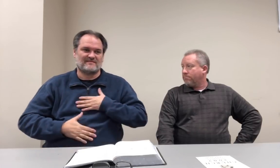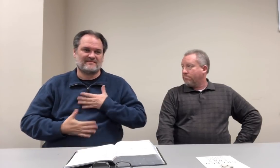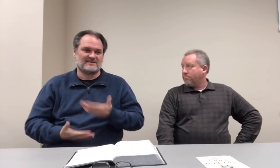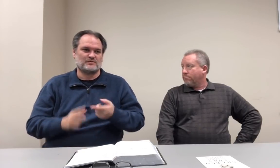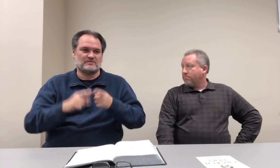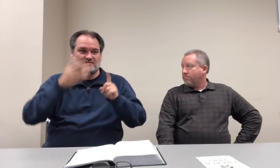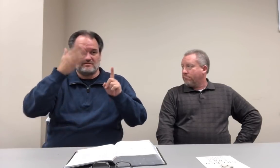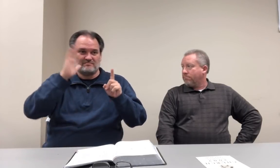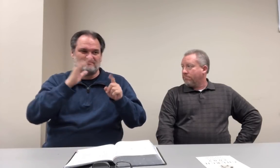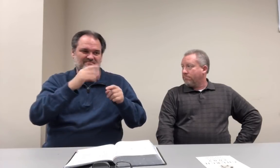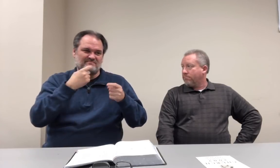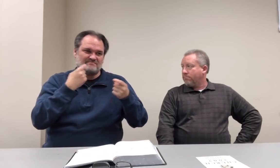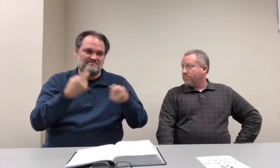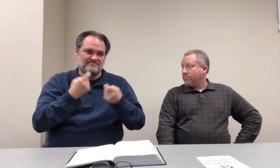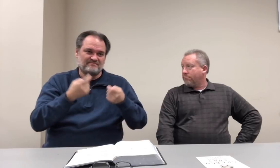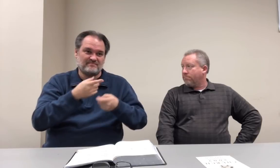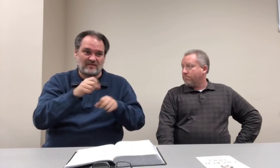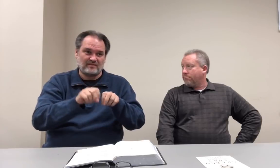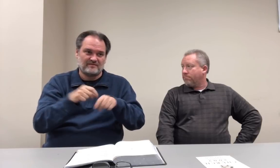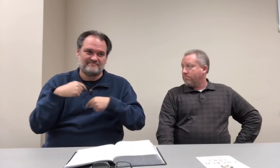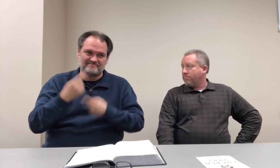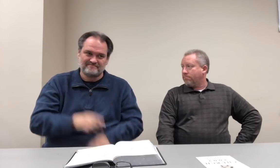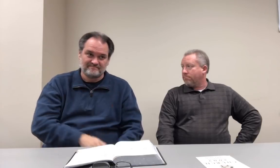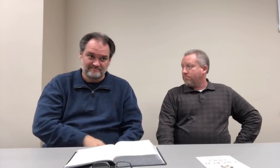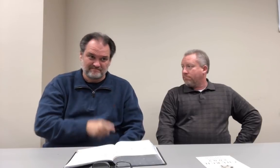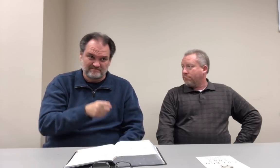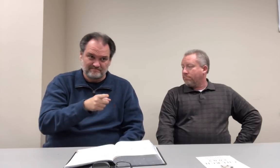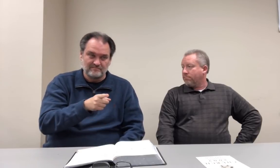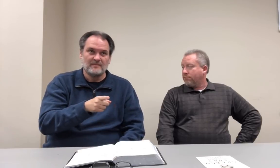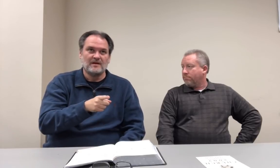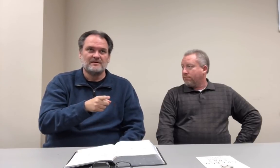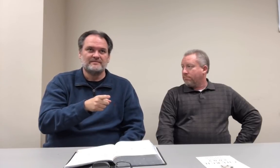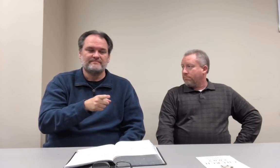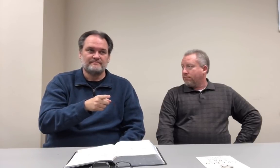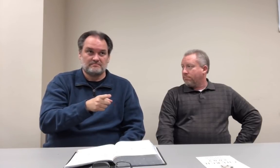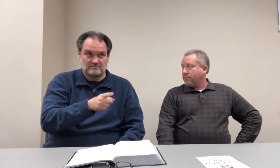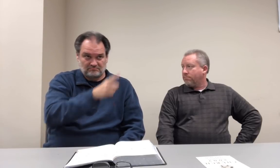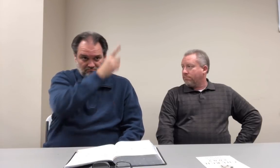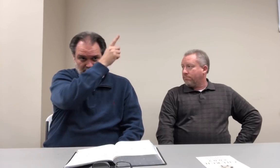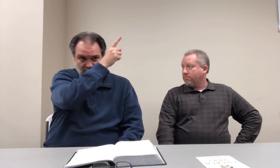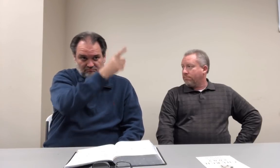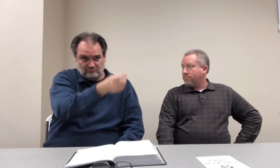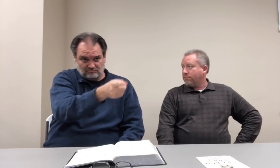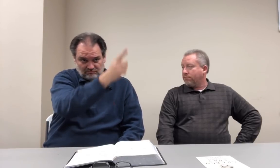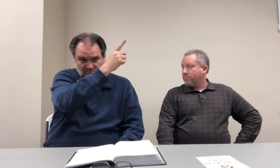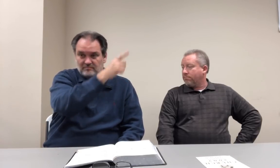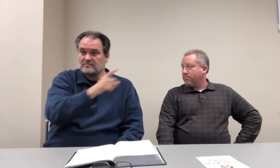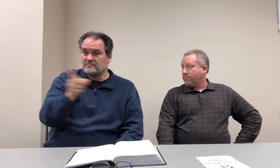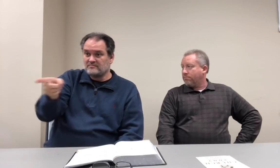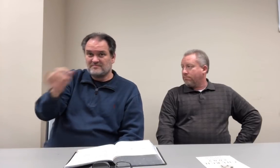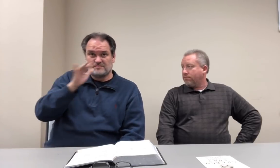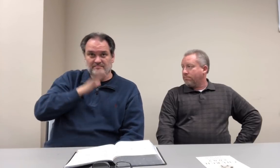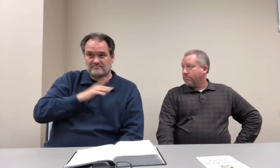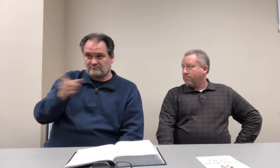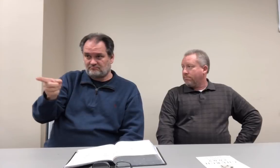They think that he won't be that. What about the God who caused the earth to open up and swallow the sons of Korah, those in the rebellion?